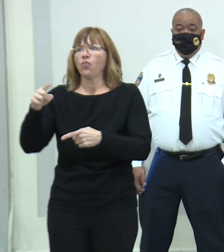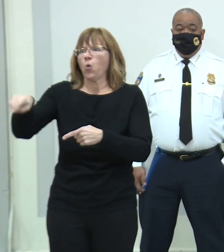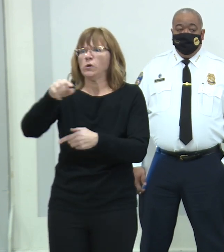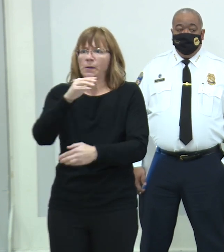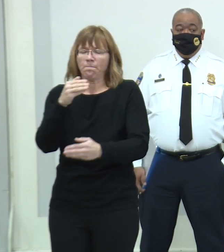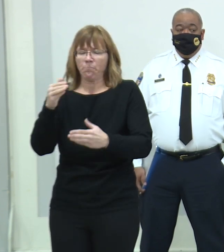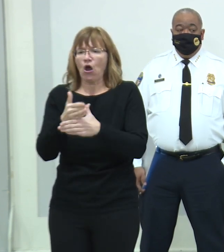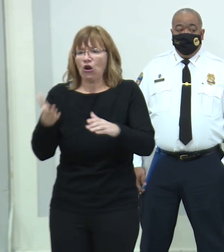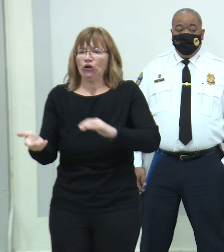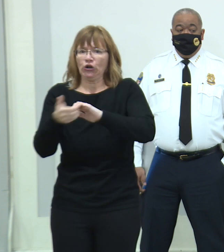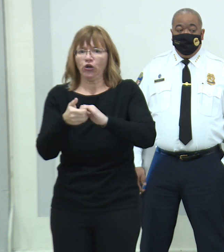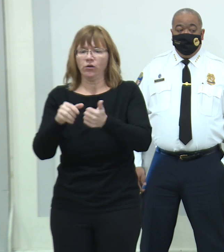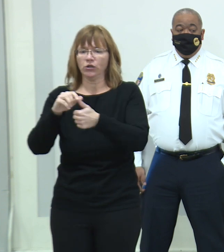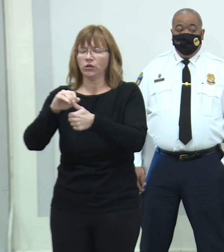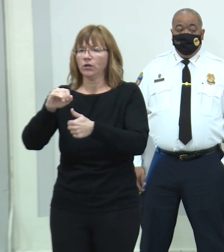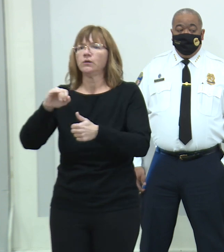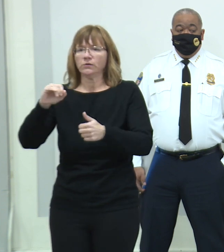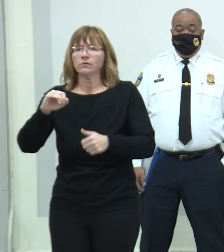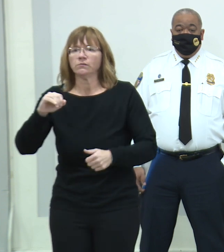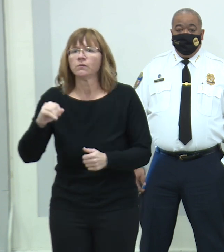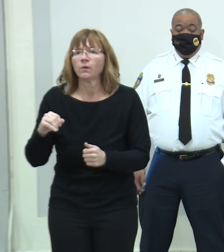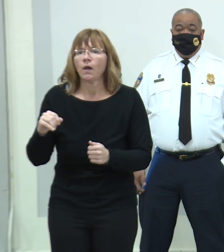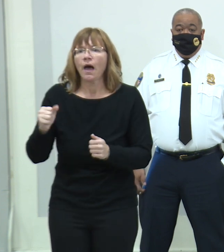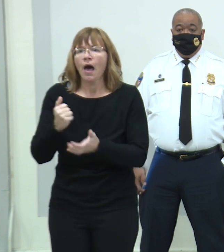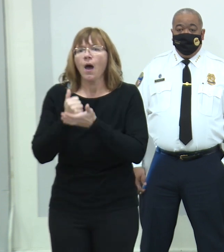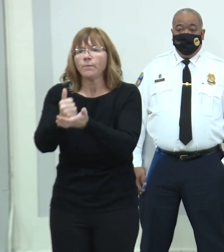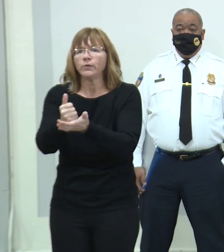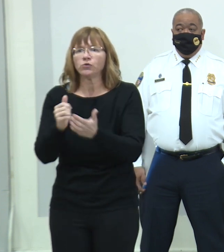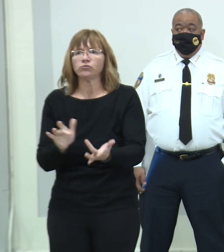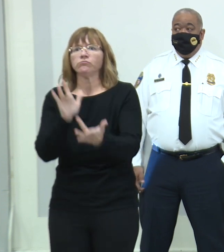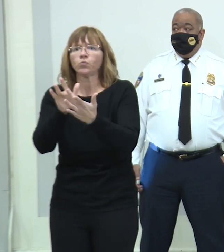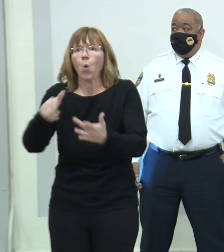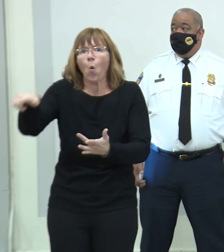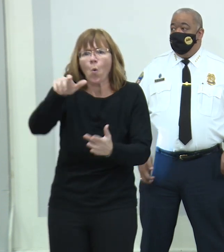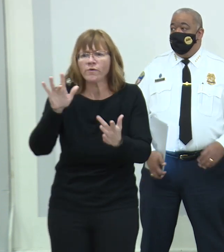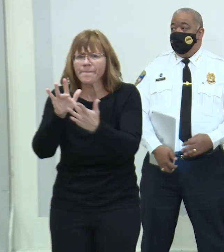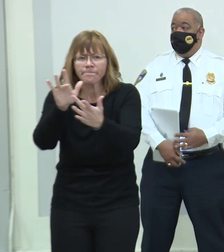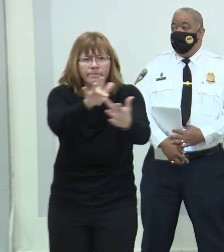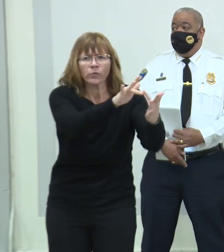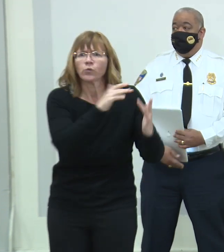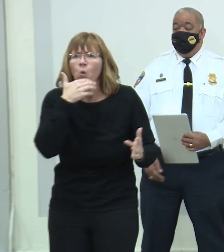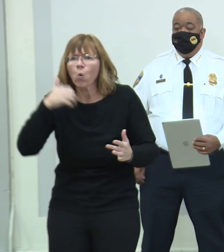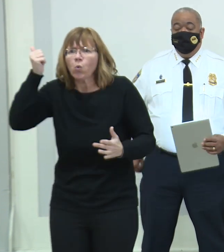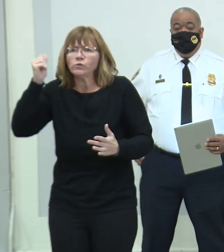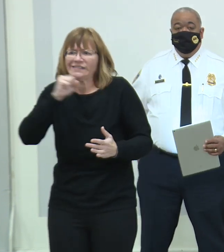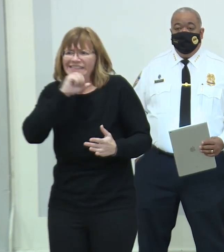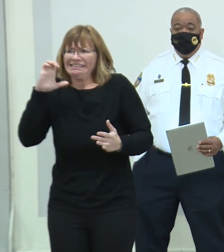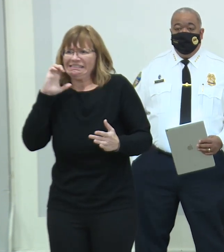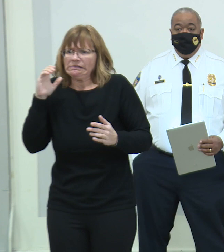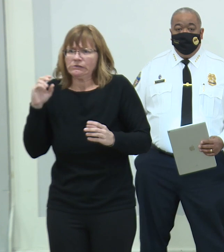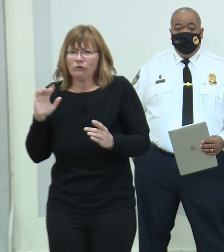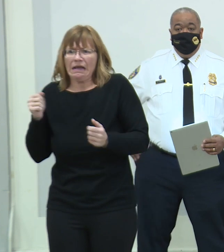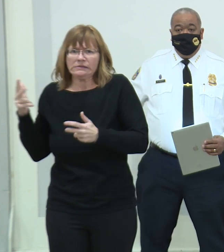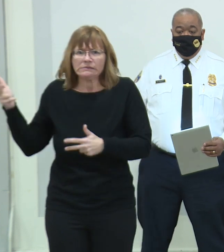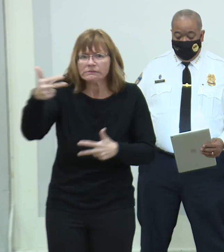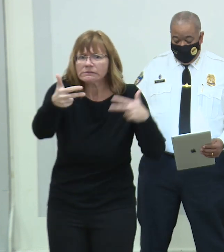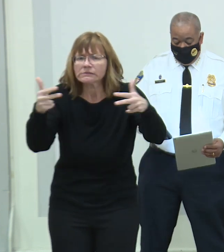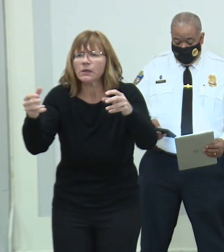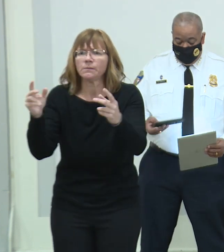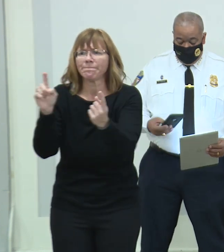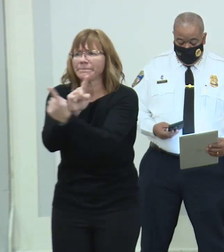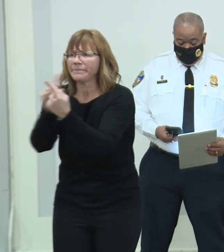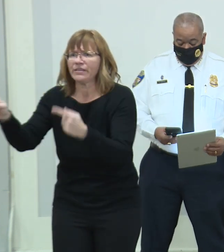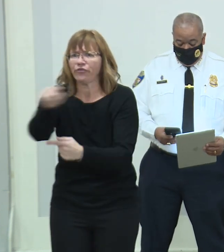Baltimore City's older adults where they are as a part of our mobile vaccination clinic program. Of the 117 buildings